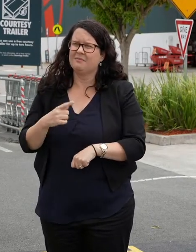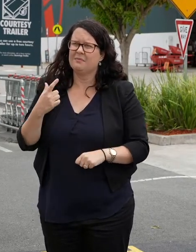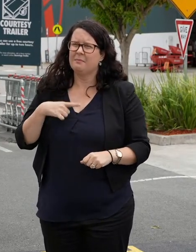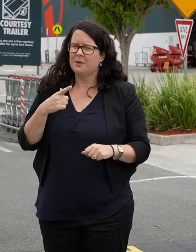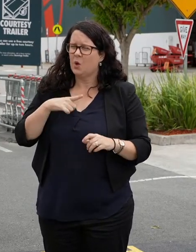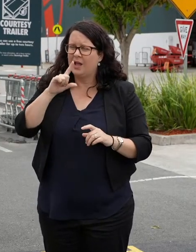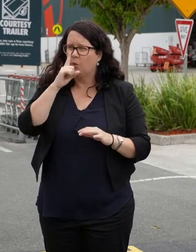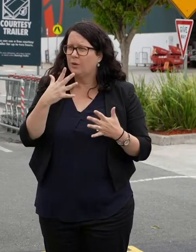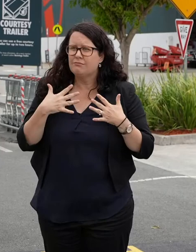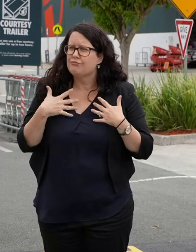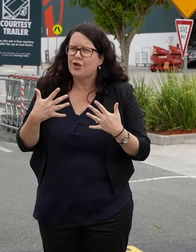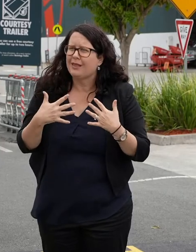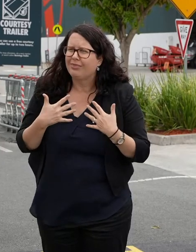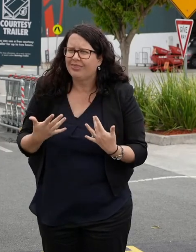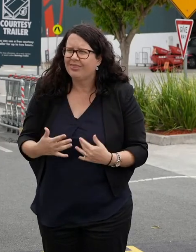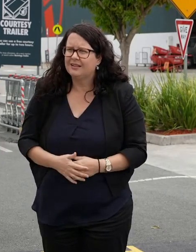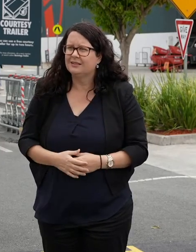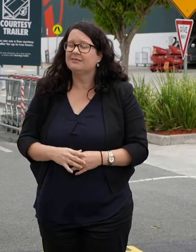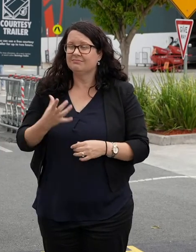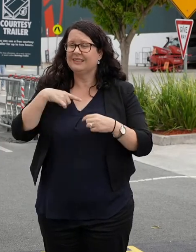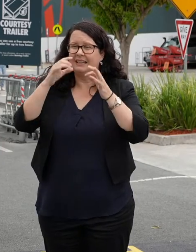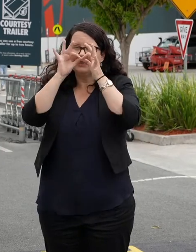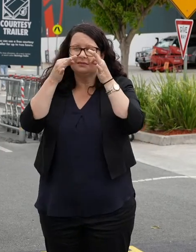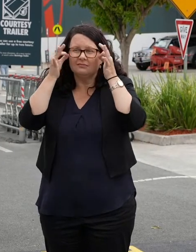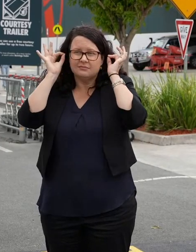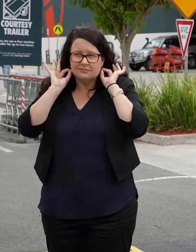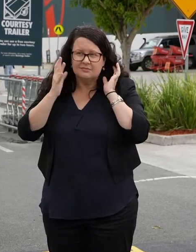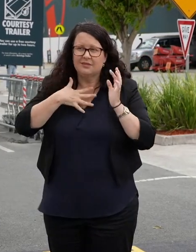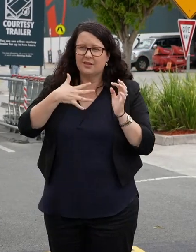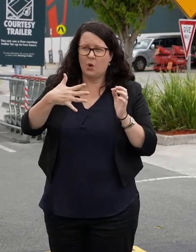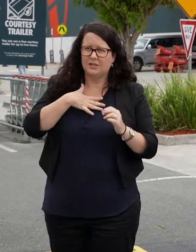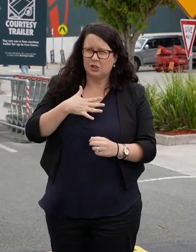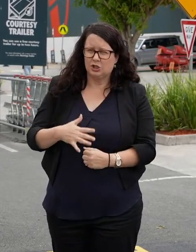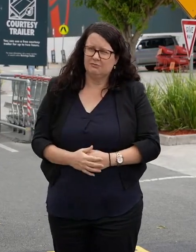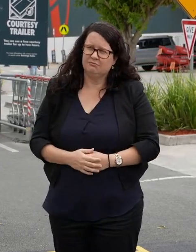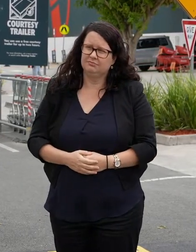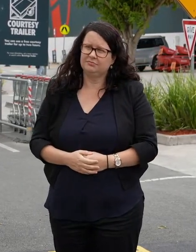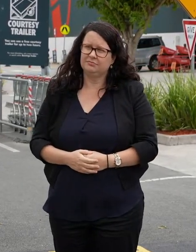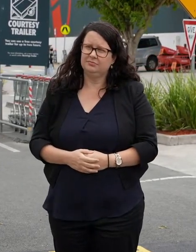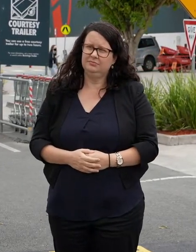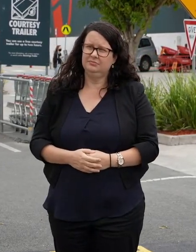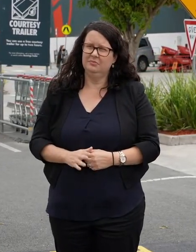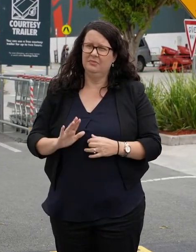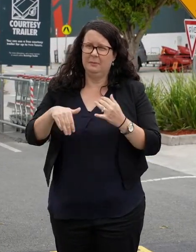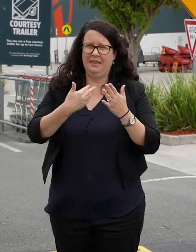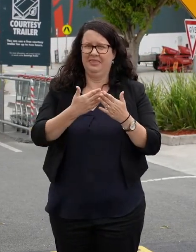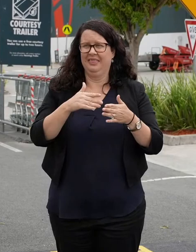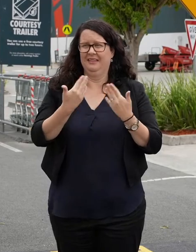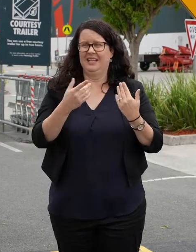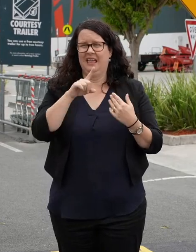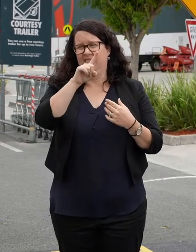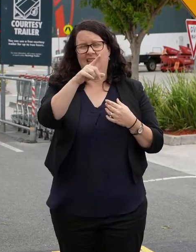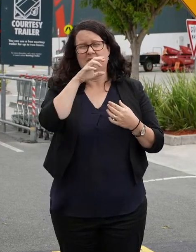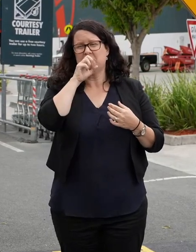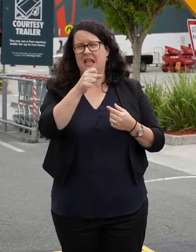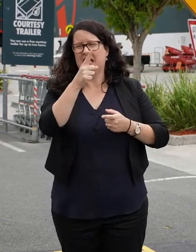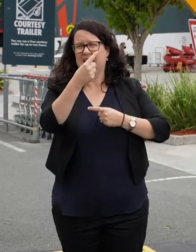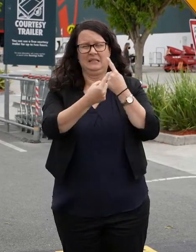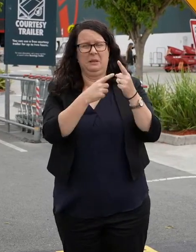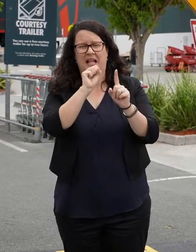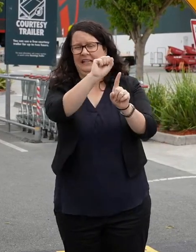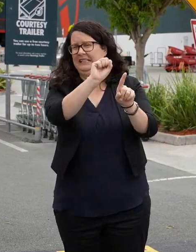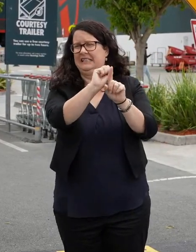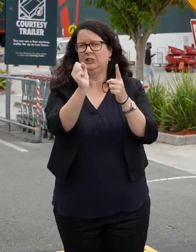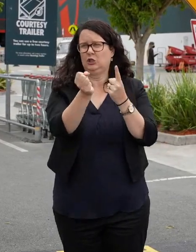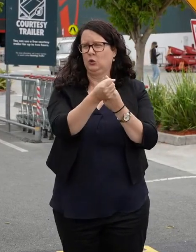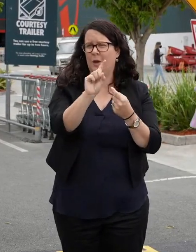he was short of breath and he did need to go on oxygen. But look, at the end of the day, he can explain his circumstances